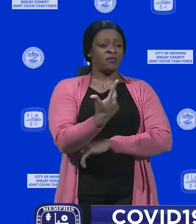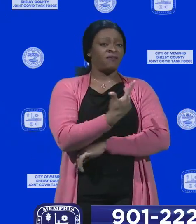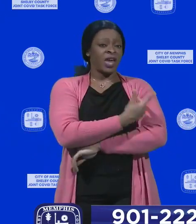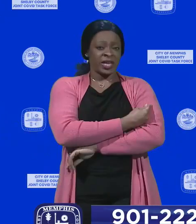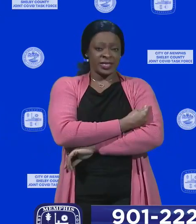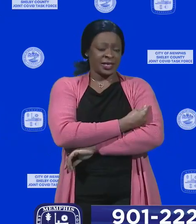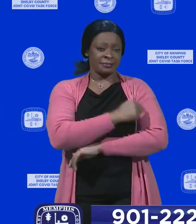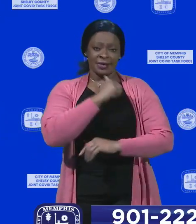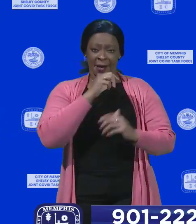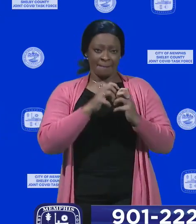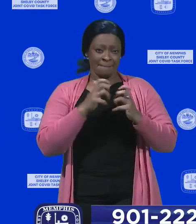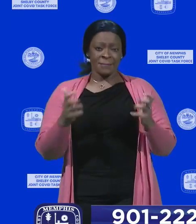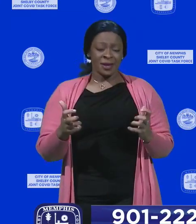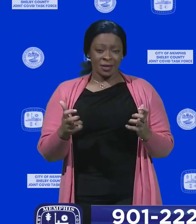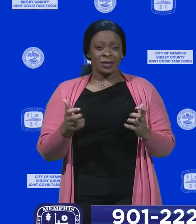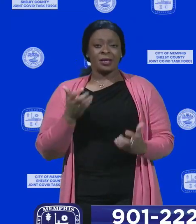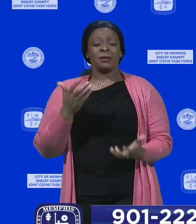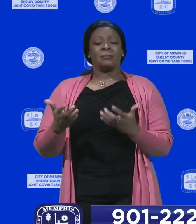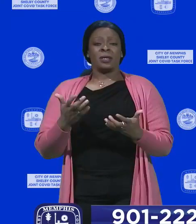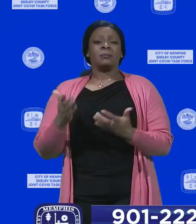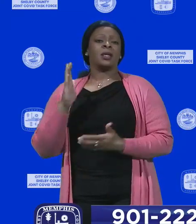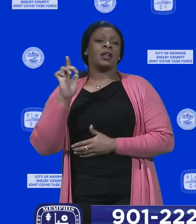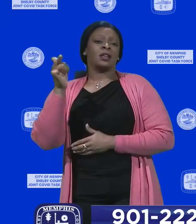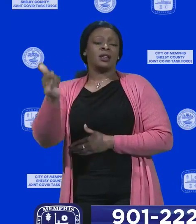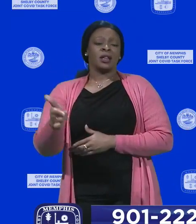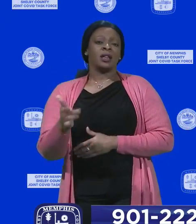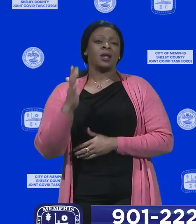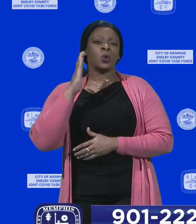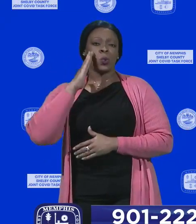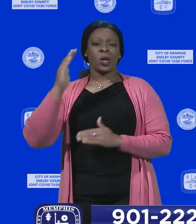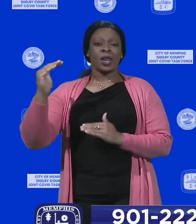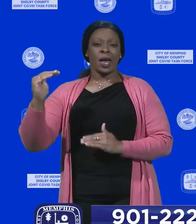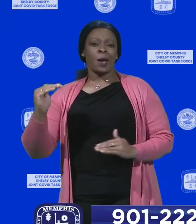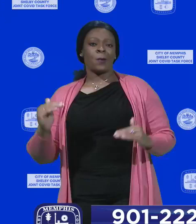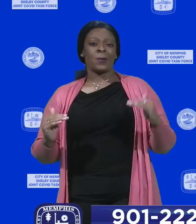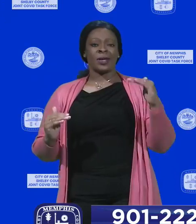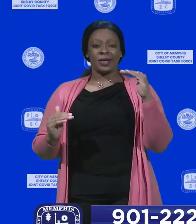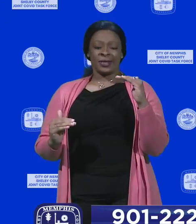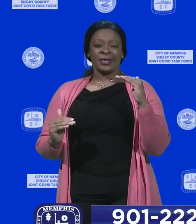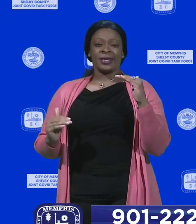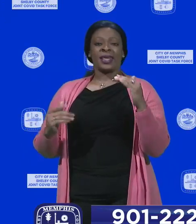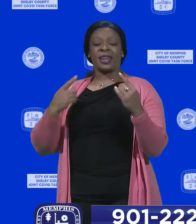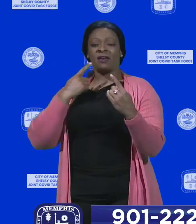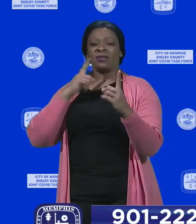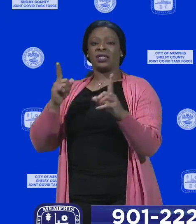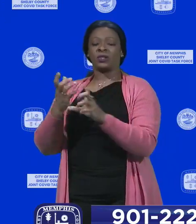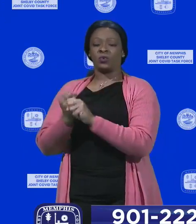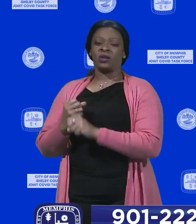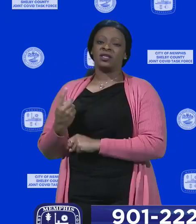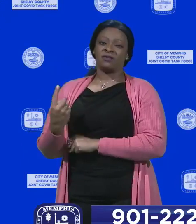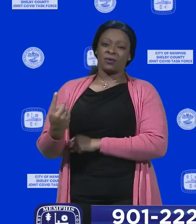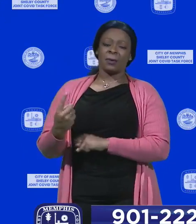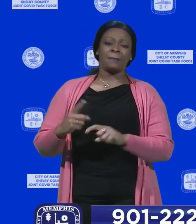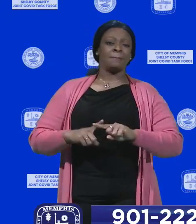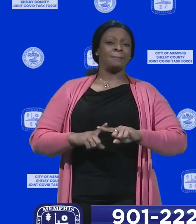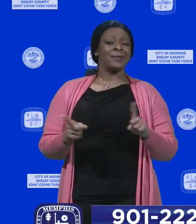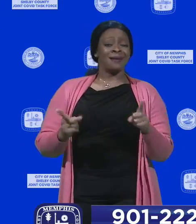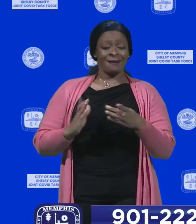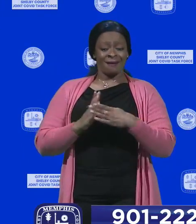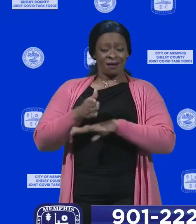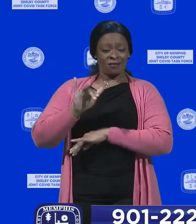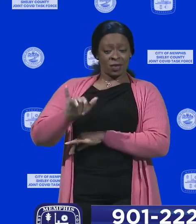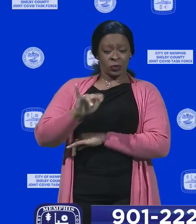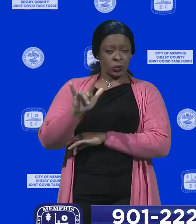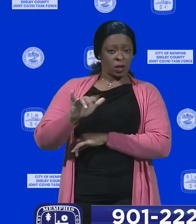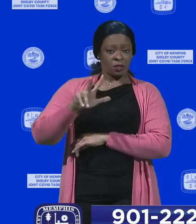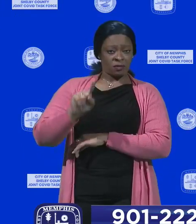vaccinations will essentially outweigh the efficacy of having one. But after that date,